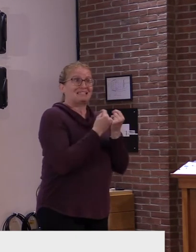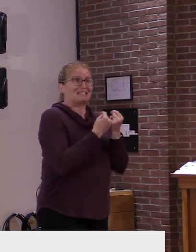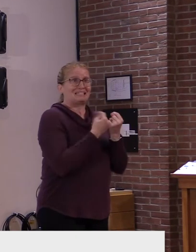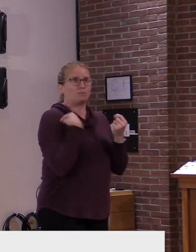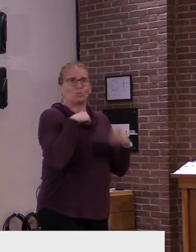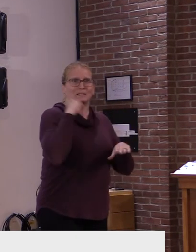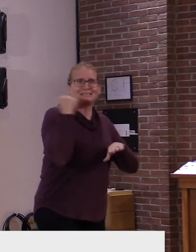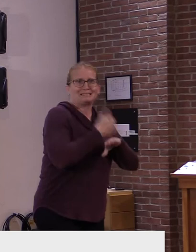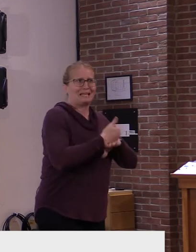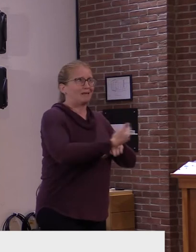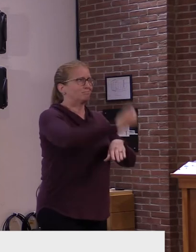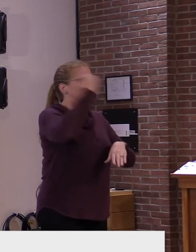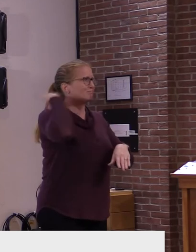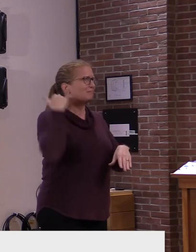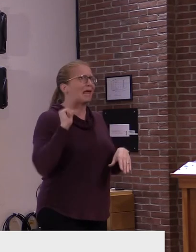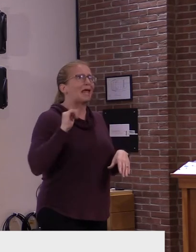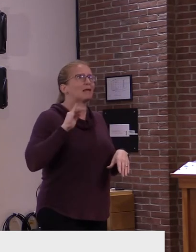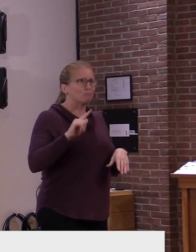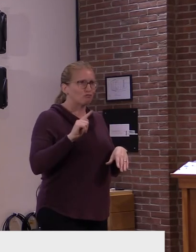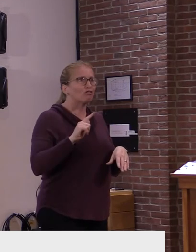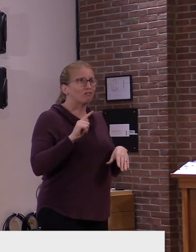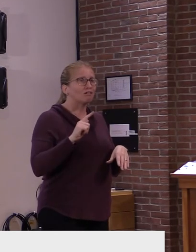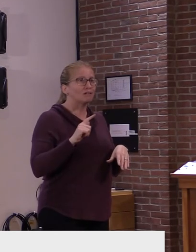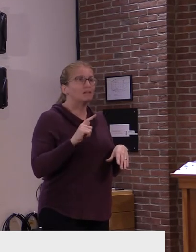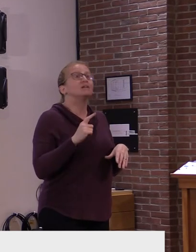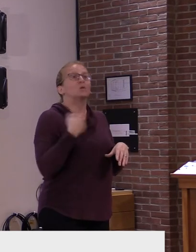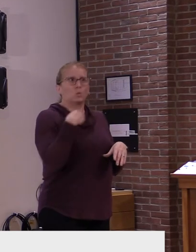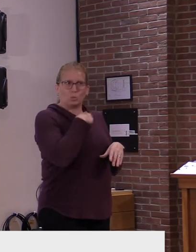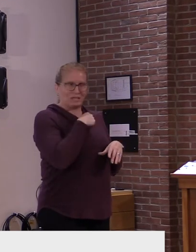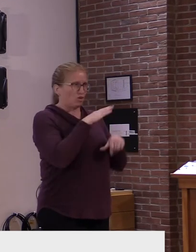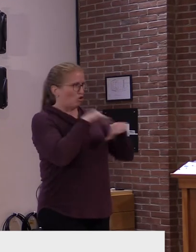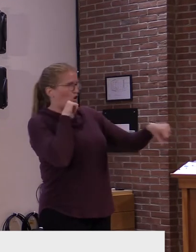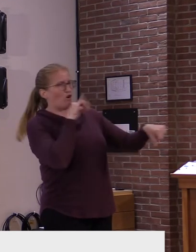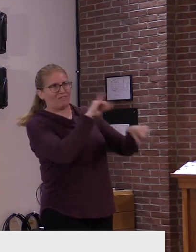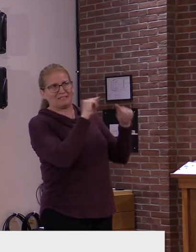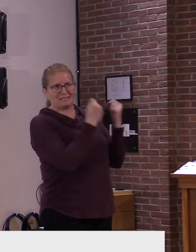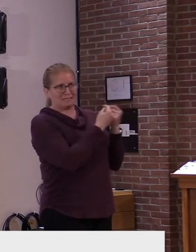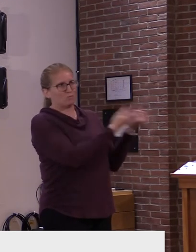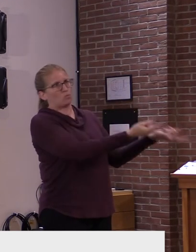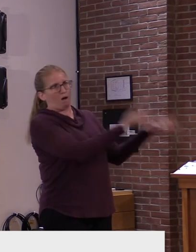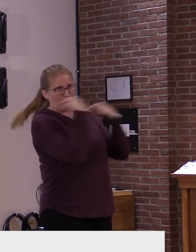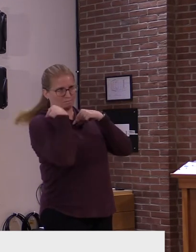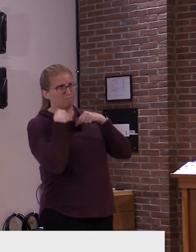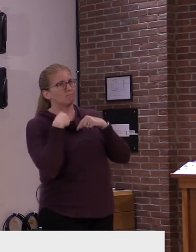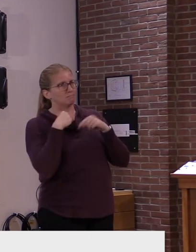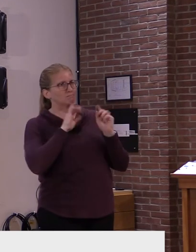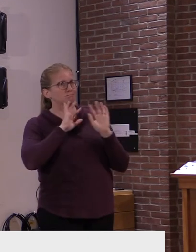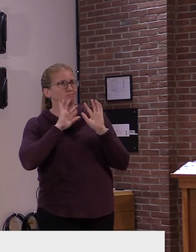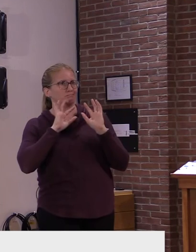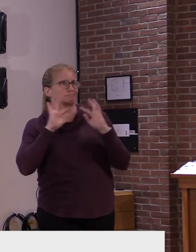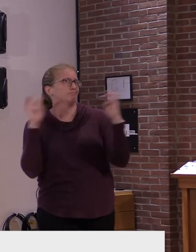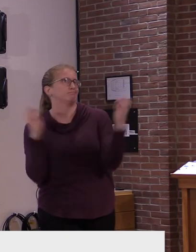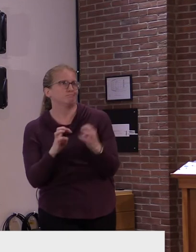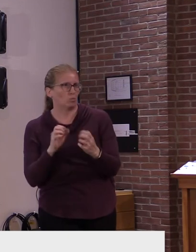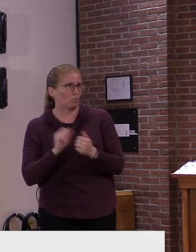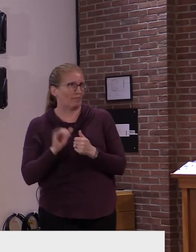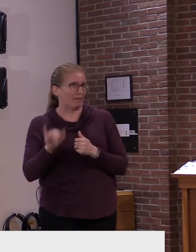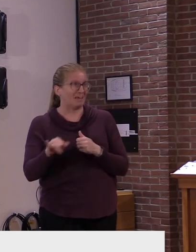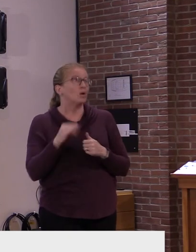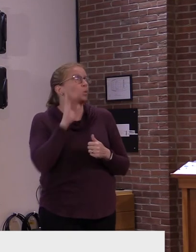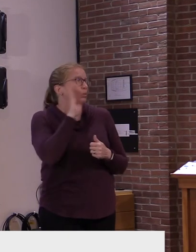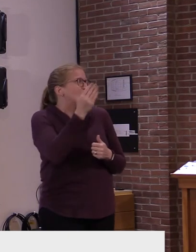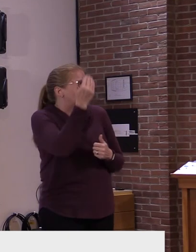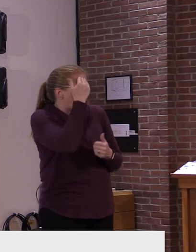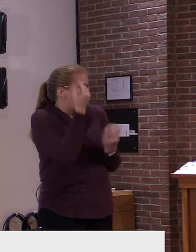april to these kind of outbreaks has been deployed and we'll know more probably in the next few